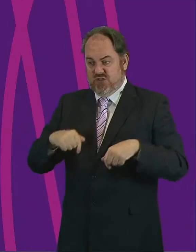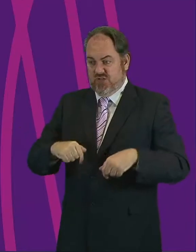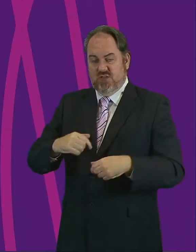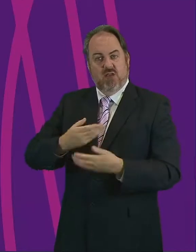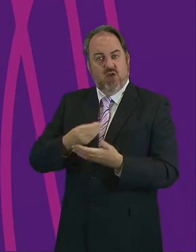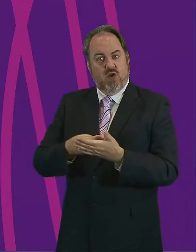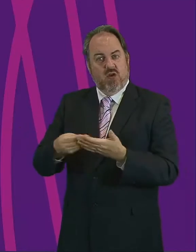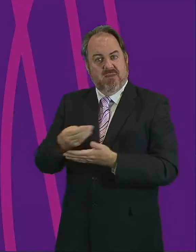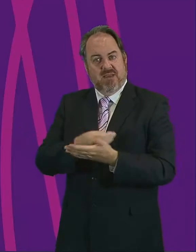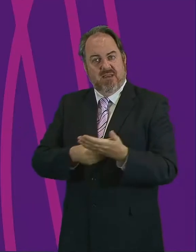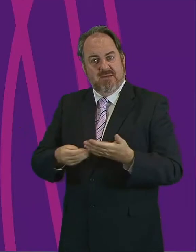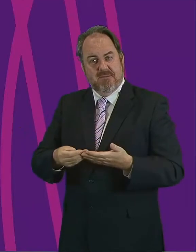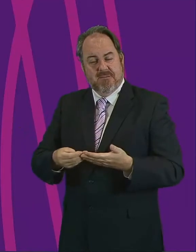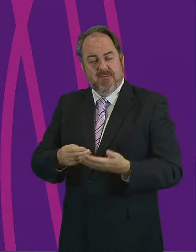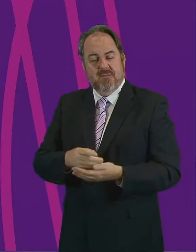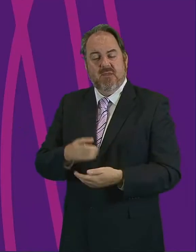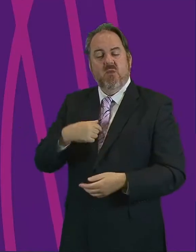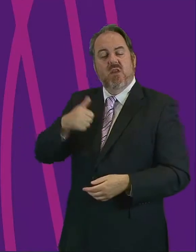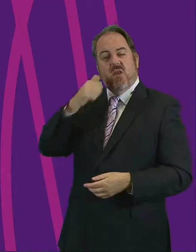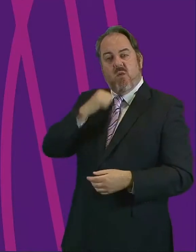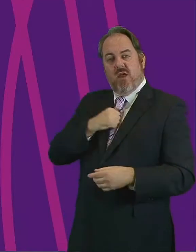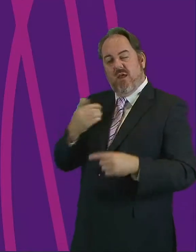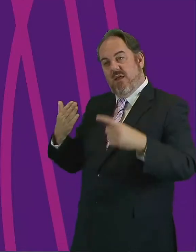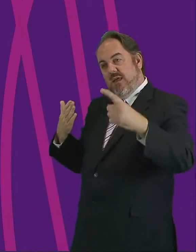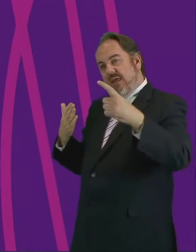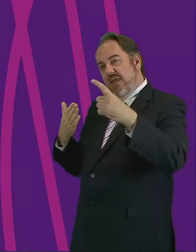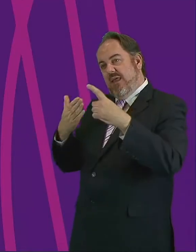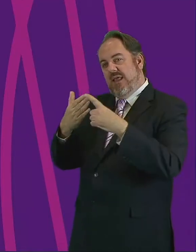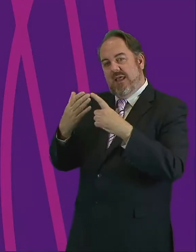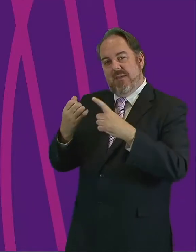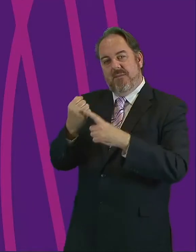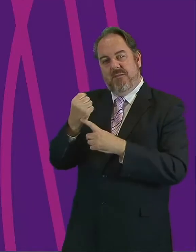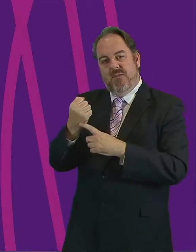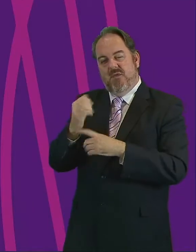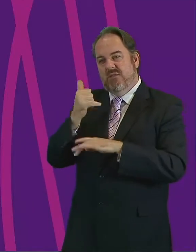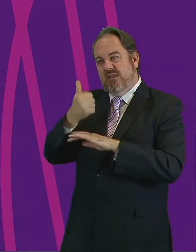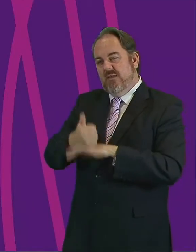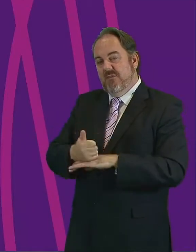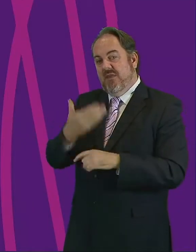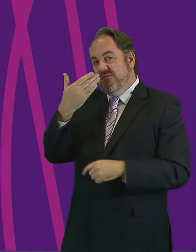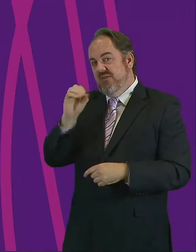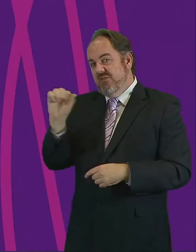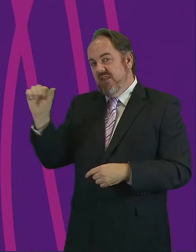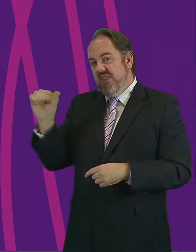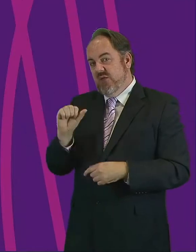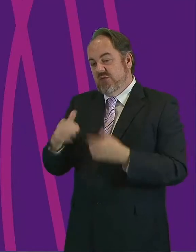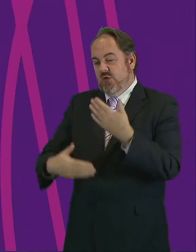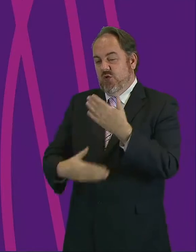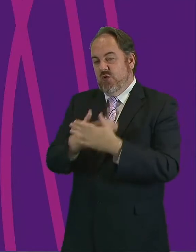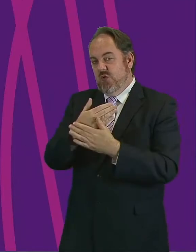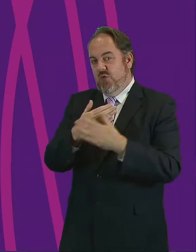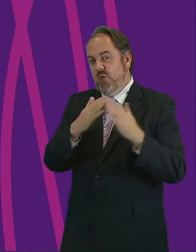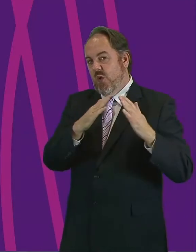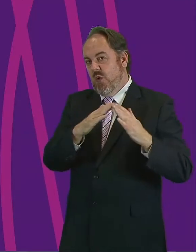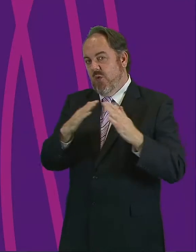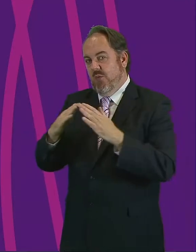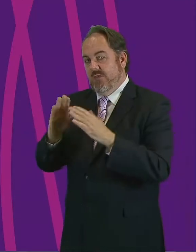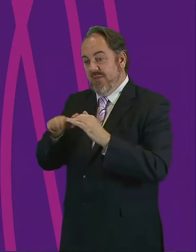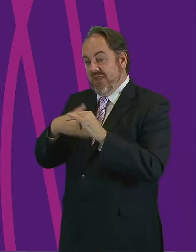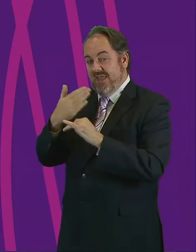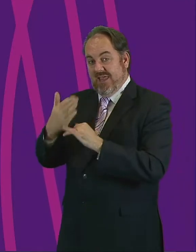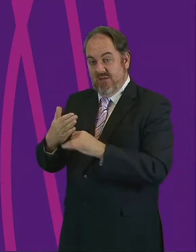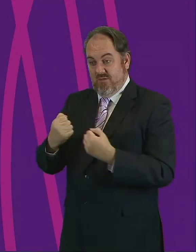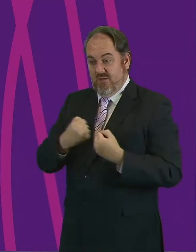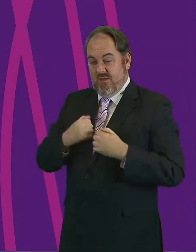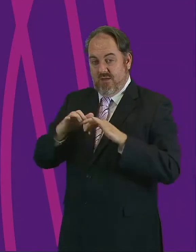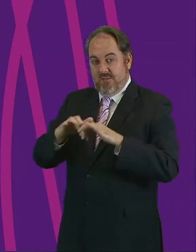will know about our ambition to date and our target of 50,000 homes, new homes by the end of this Parliament, and the